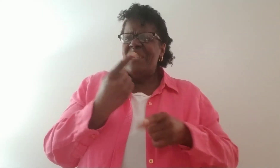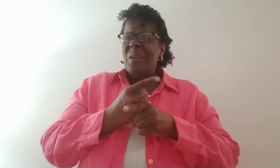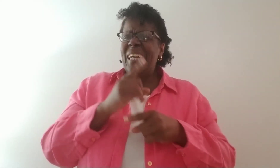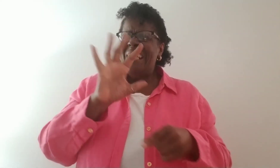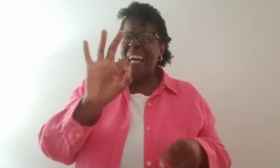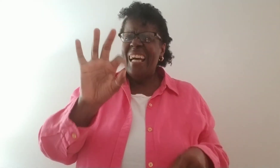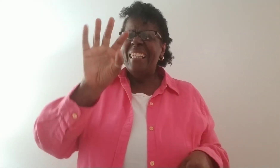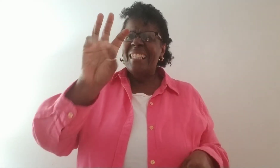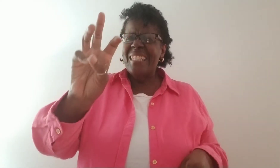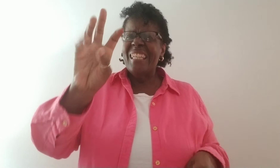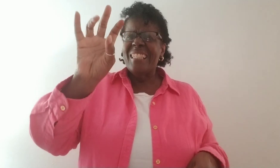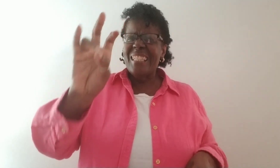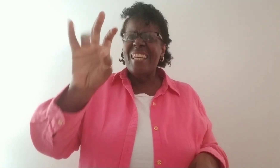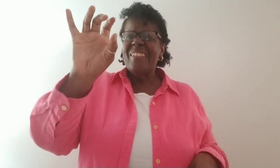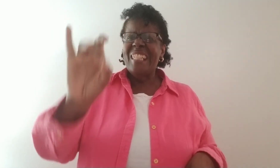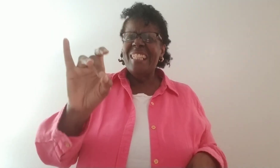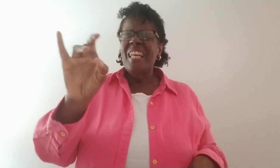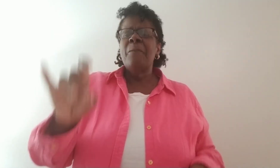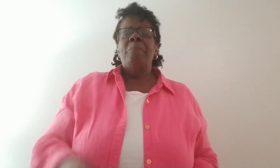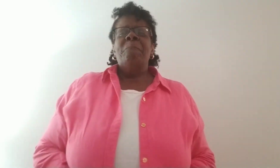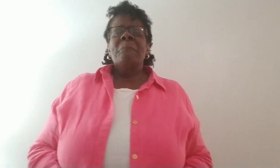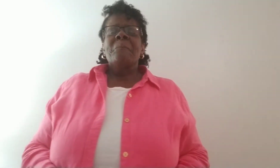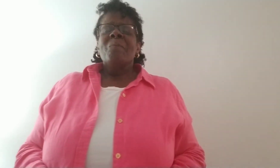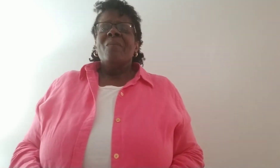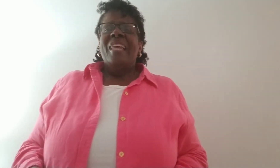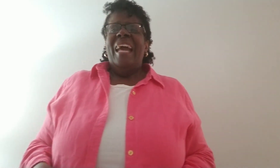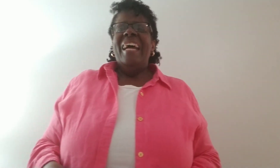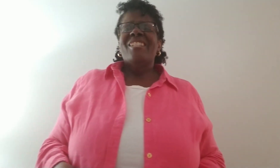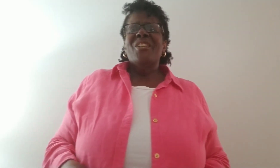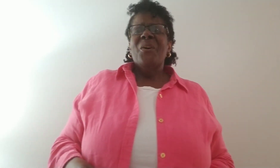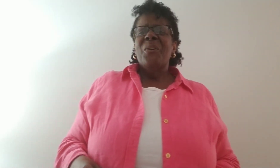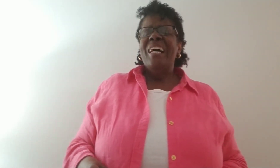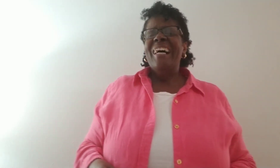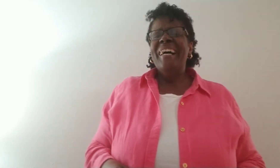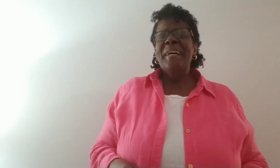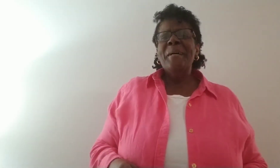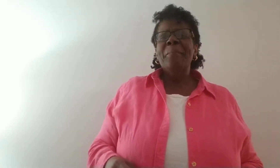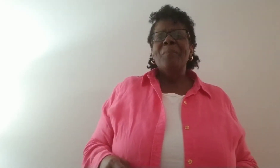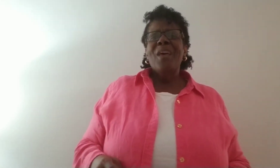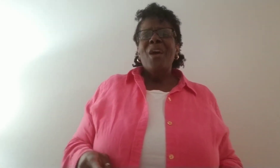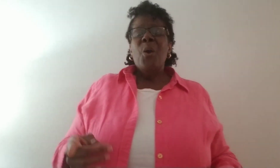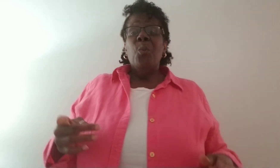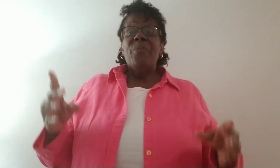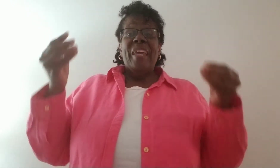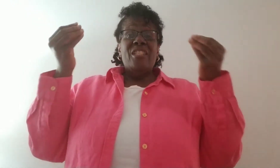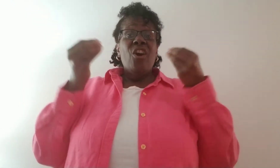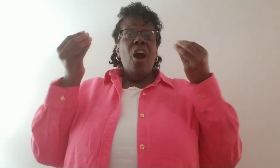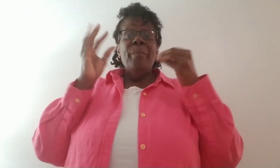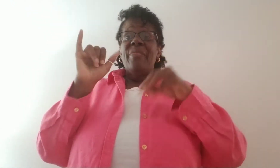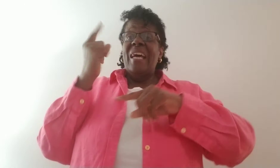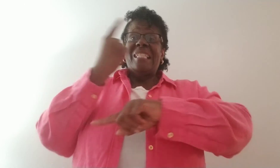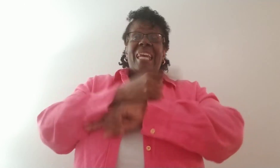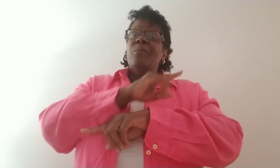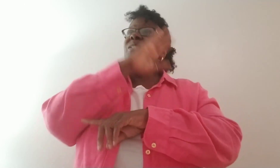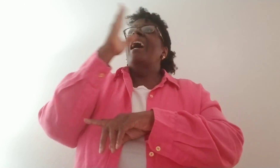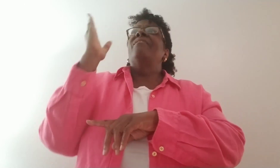right? 9, 6, 7, and 8. And so what they taught me that day, which I've